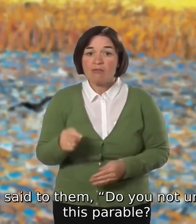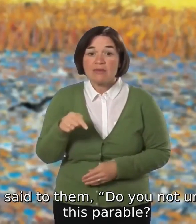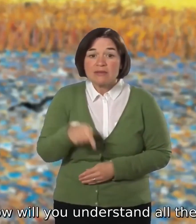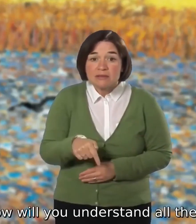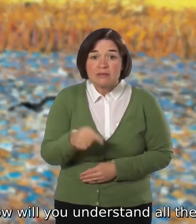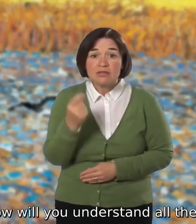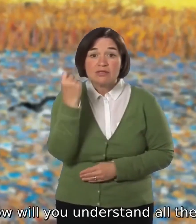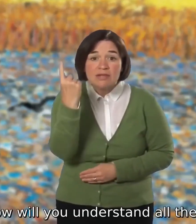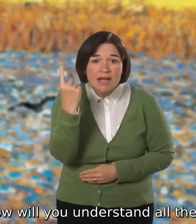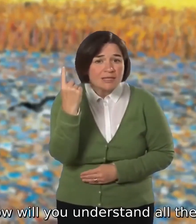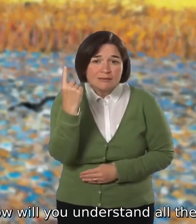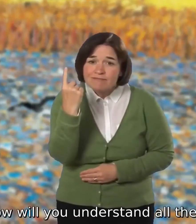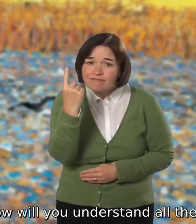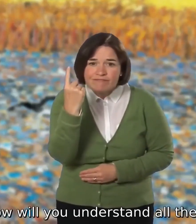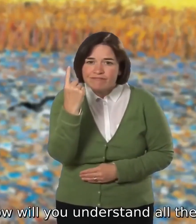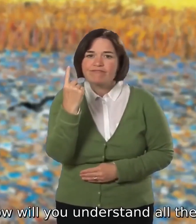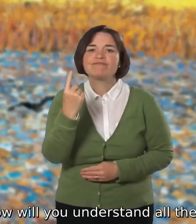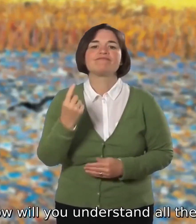Then how will you understand all the parables?